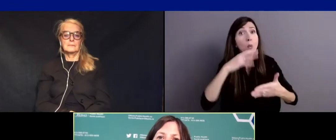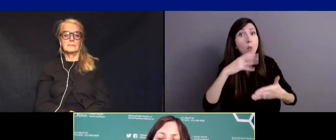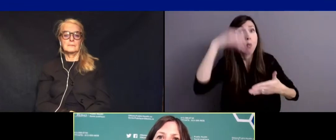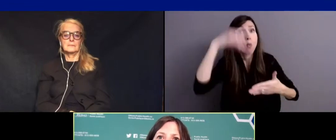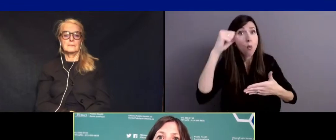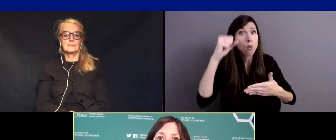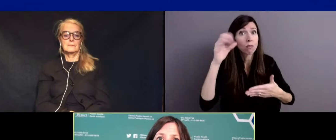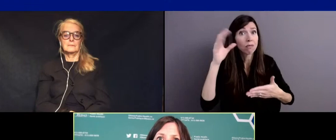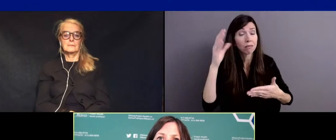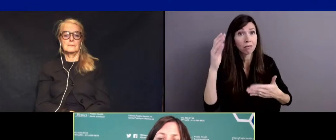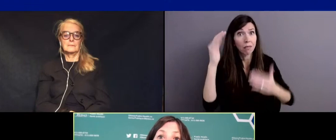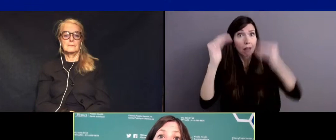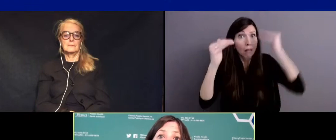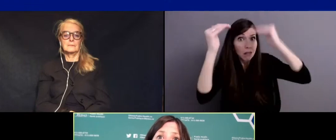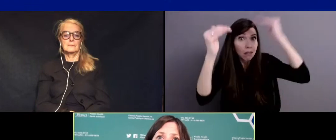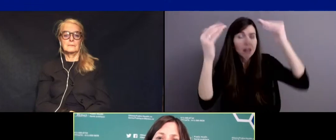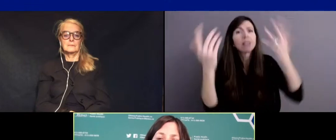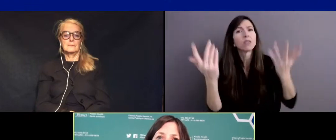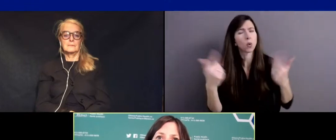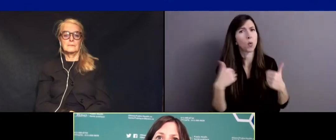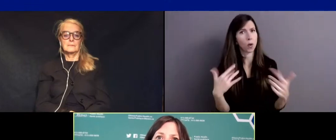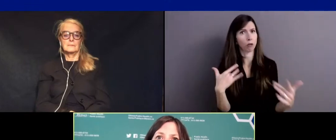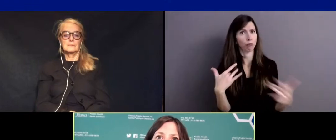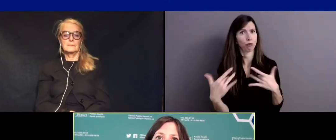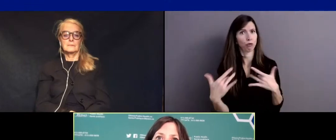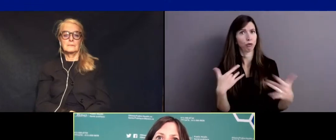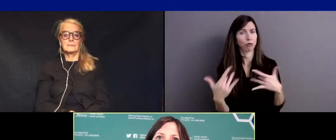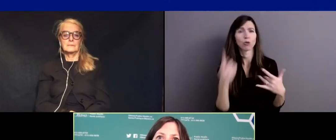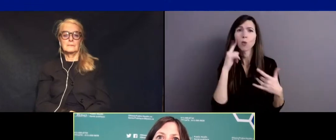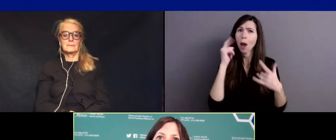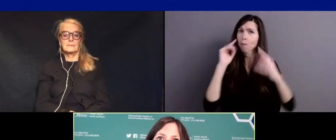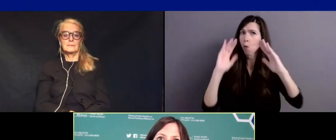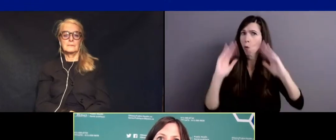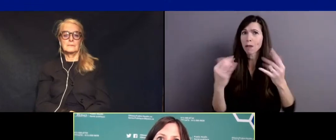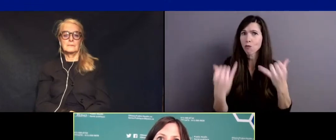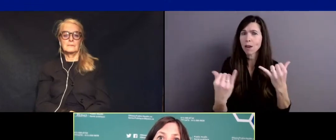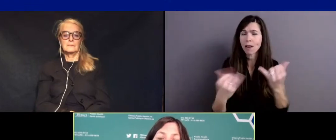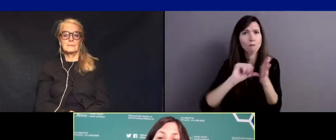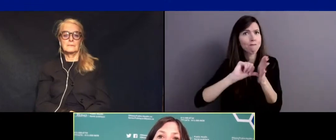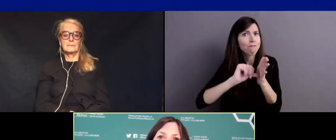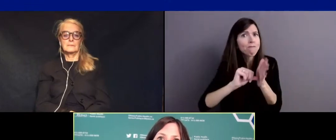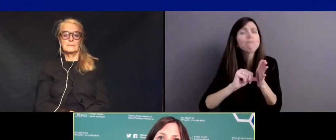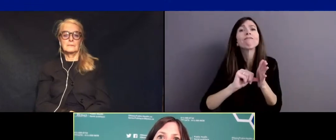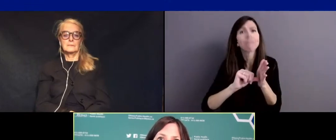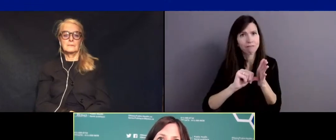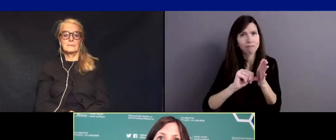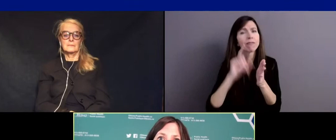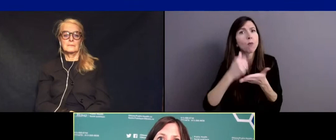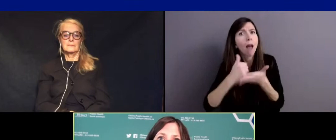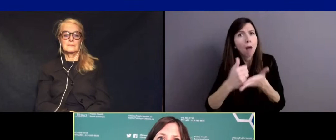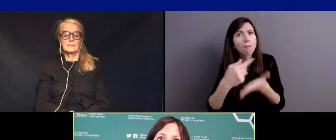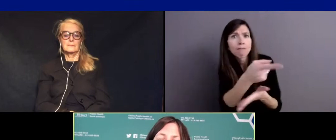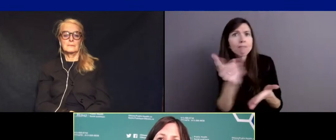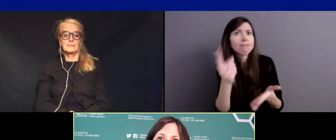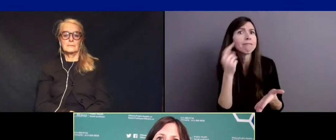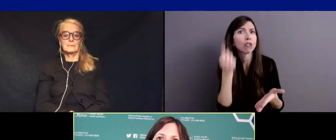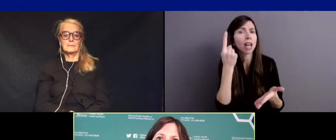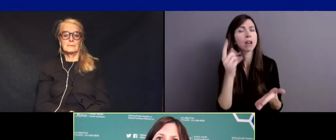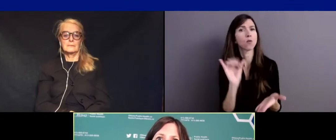And I hope today that this information will help people take those actions to reduce the risk.